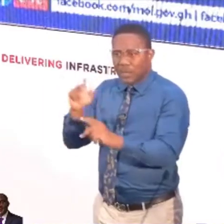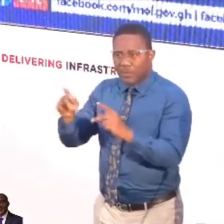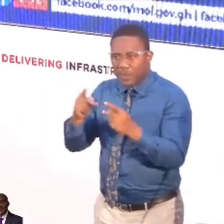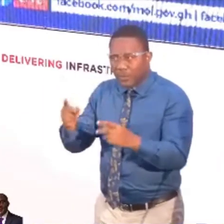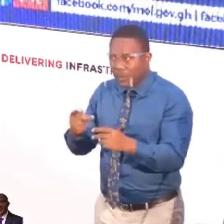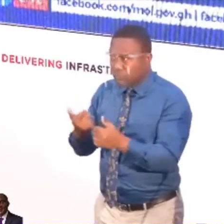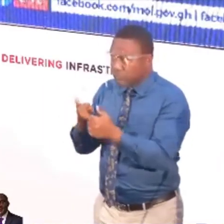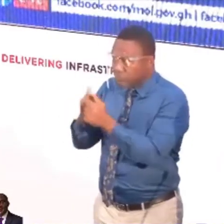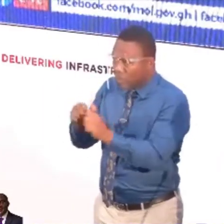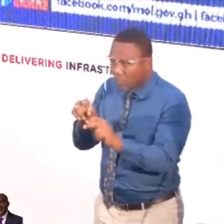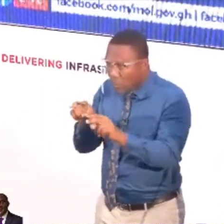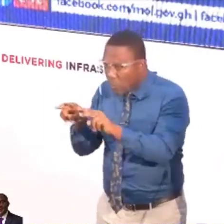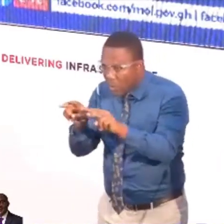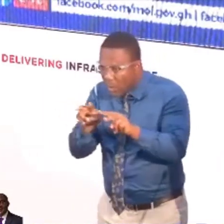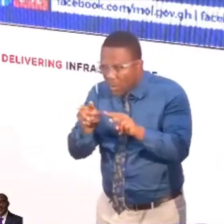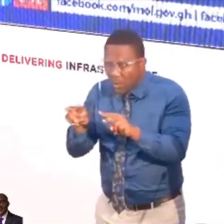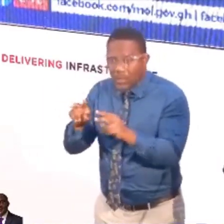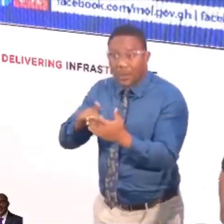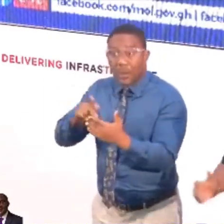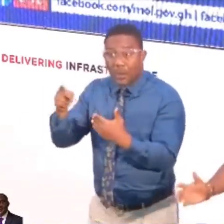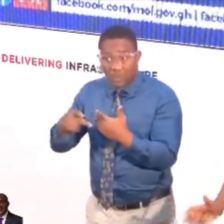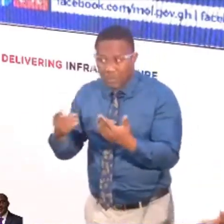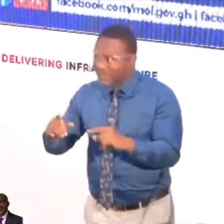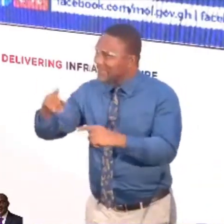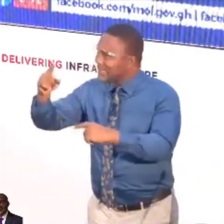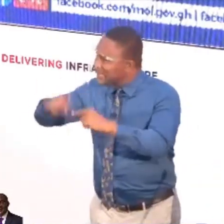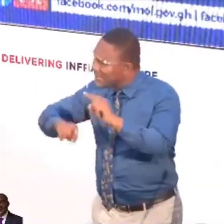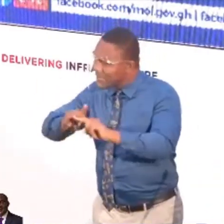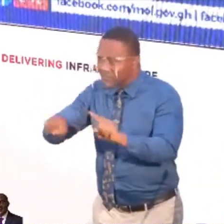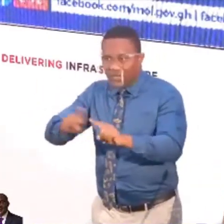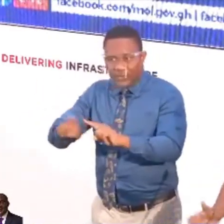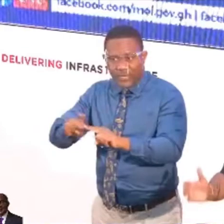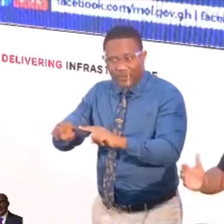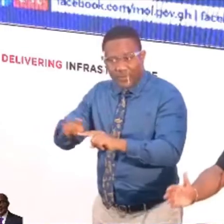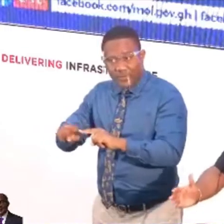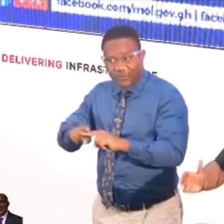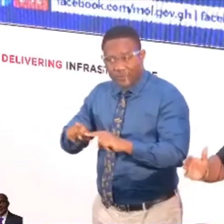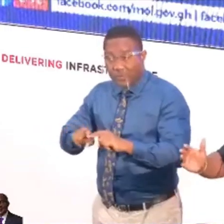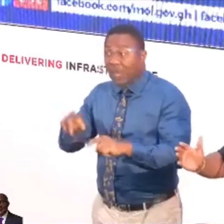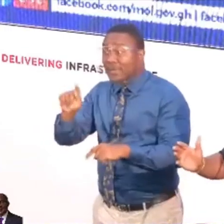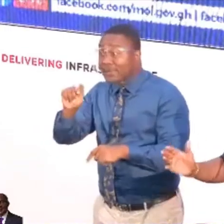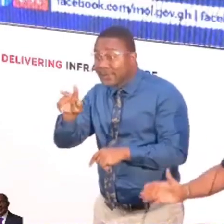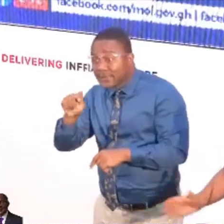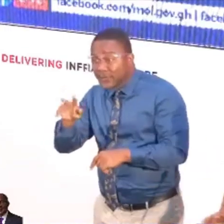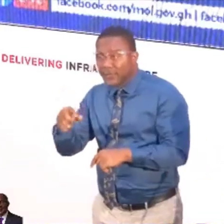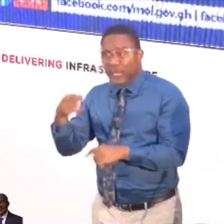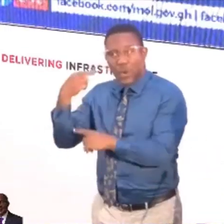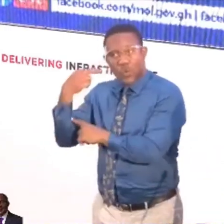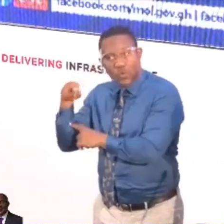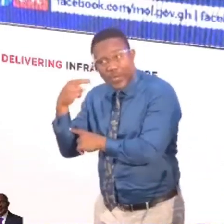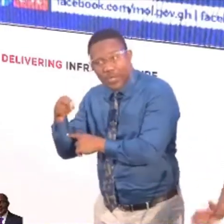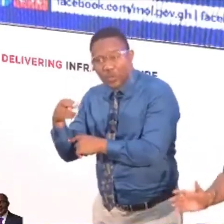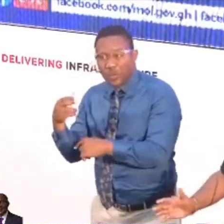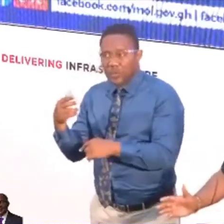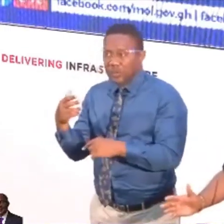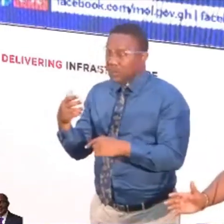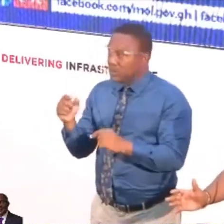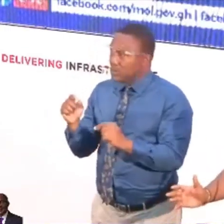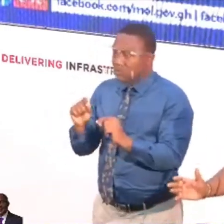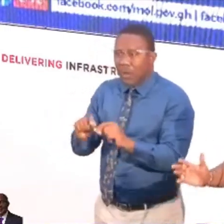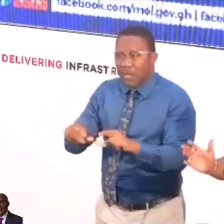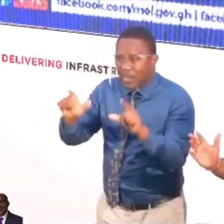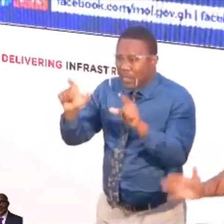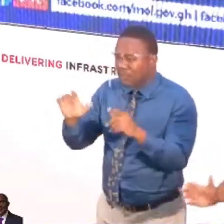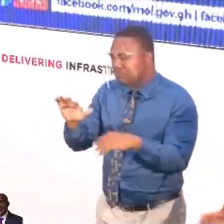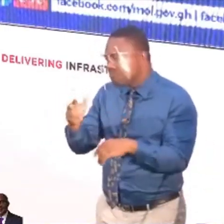following this program on all our social media handles, also on television and on radio. We are live on